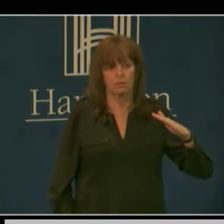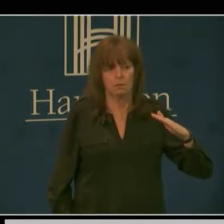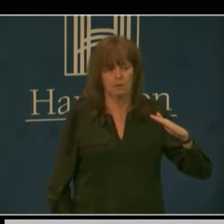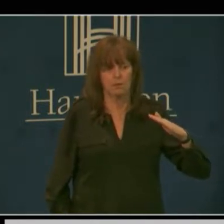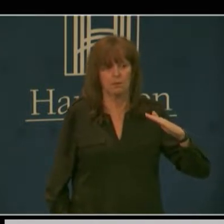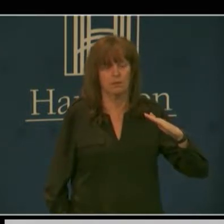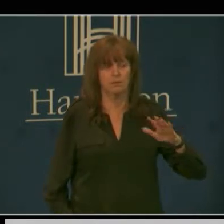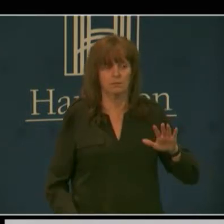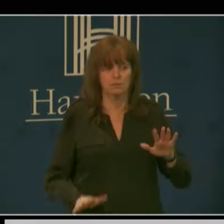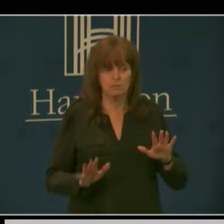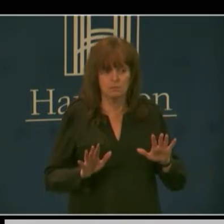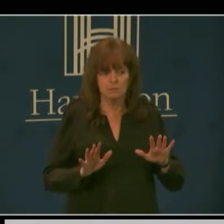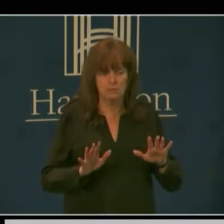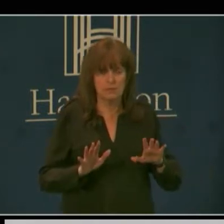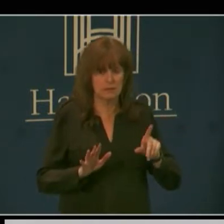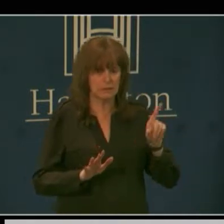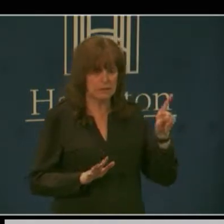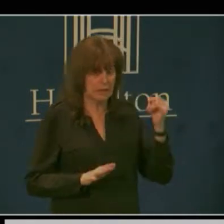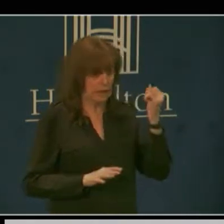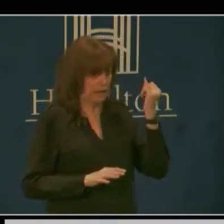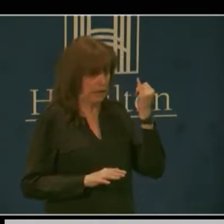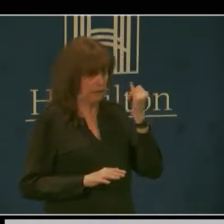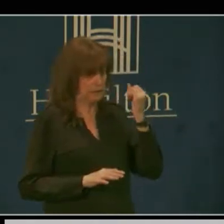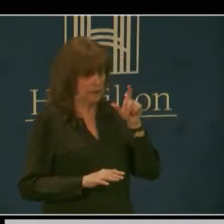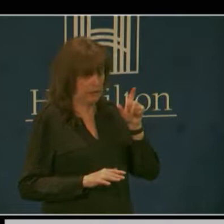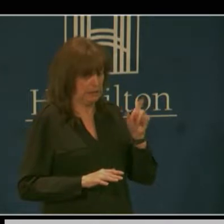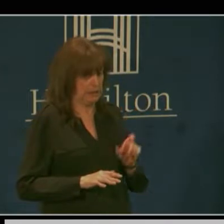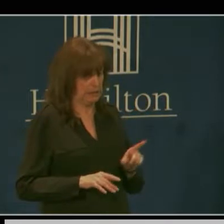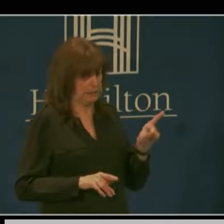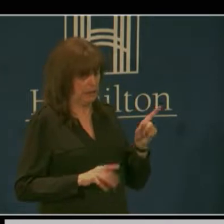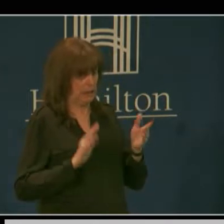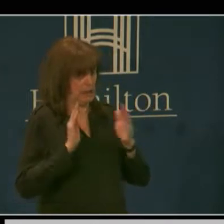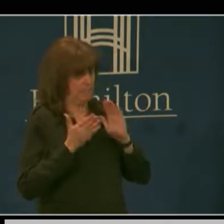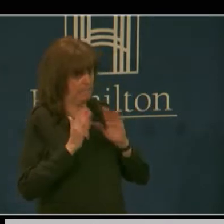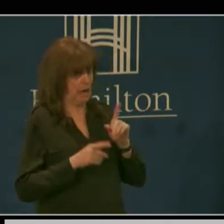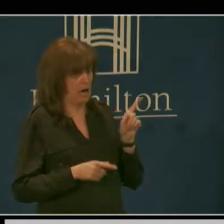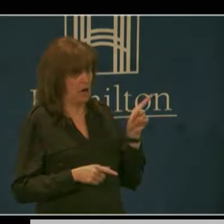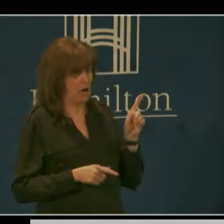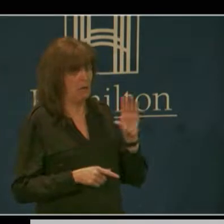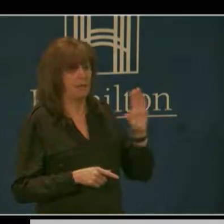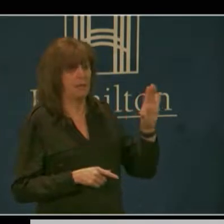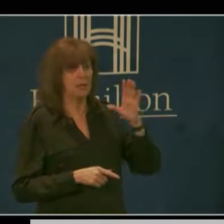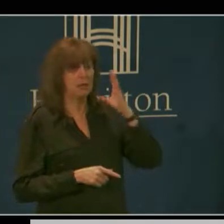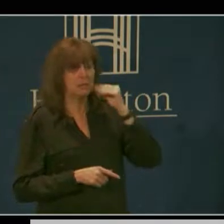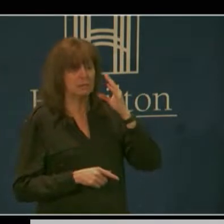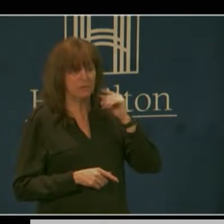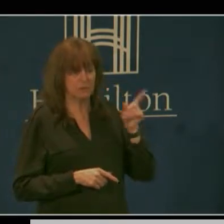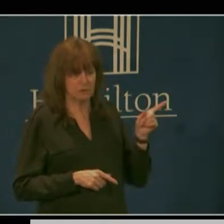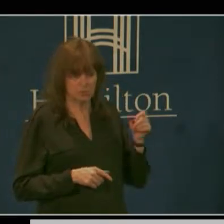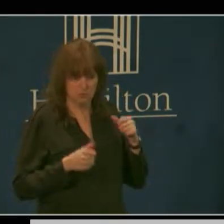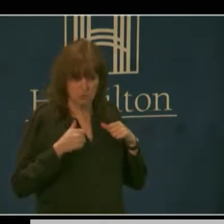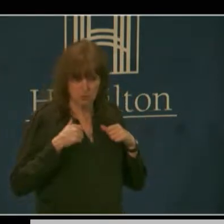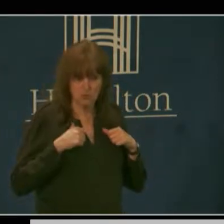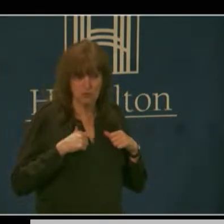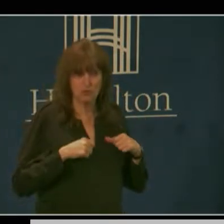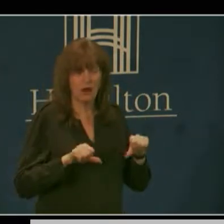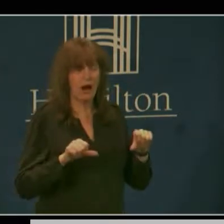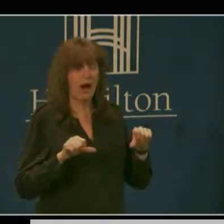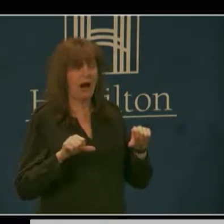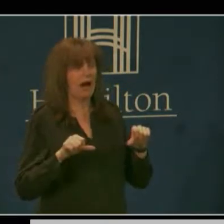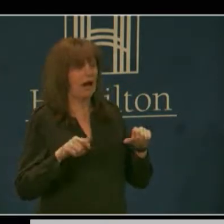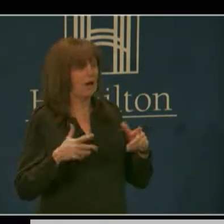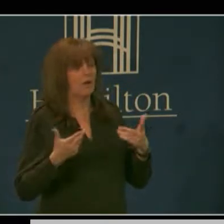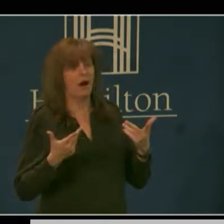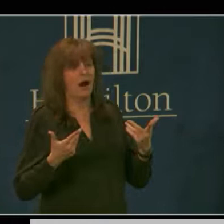Italy and what Italy is experiencing, unfortunately, their strategies didn't allow them to flatten the curve or